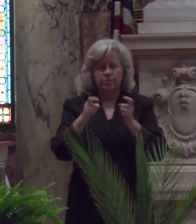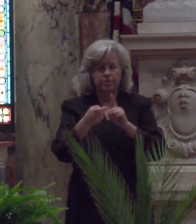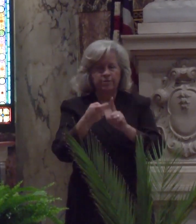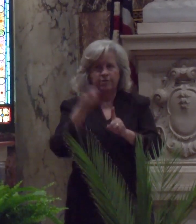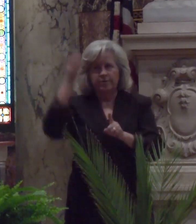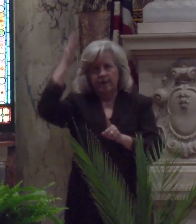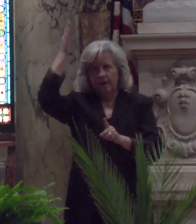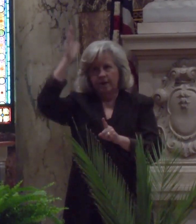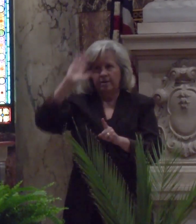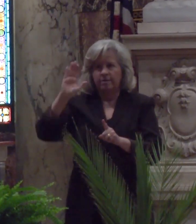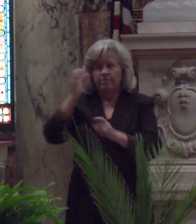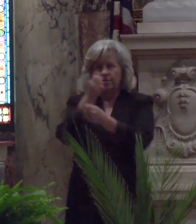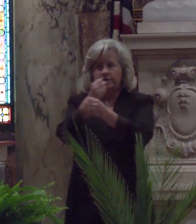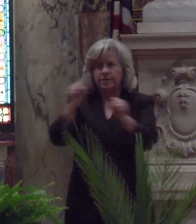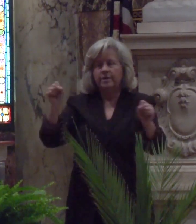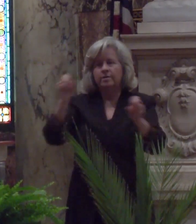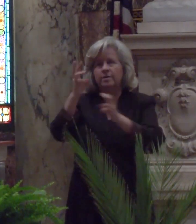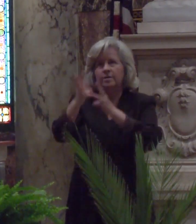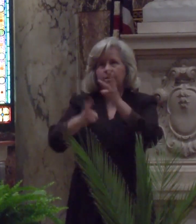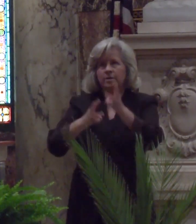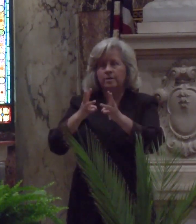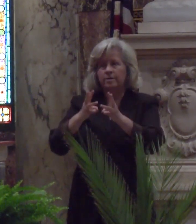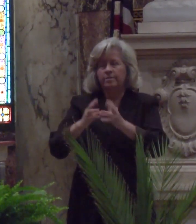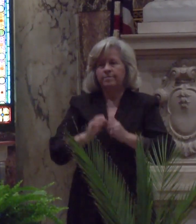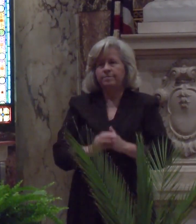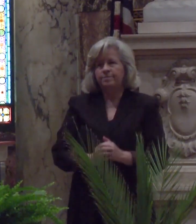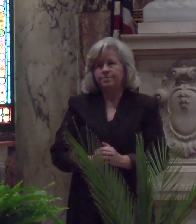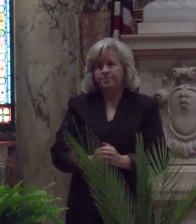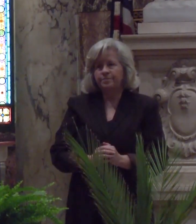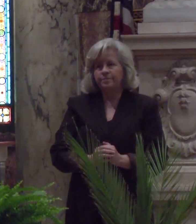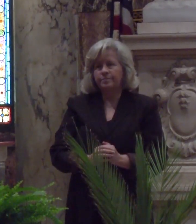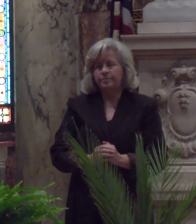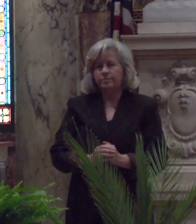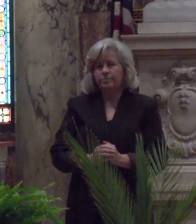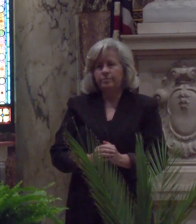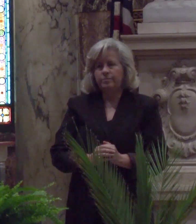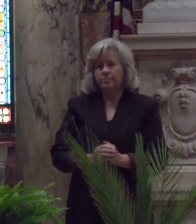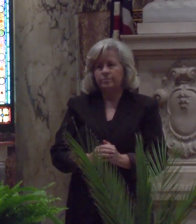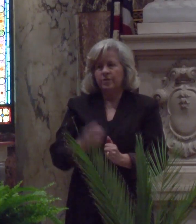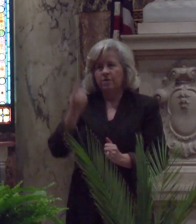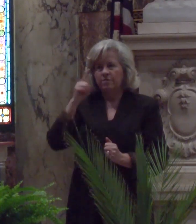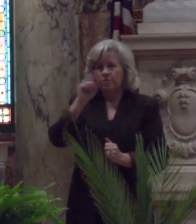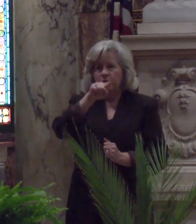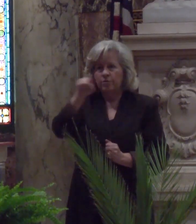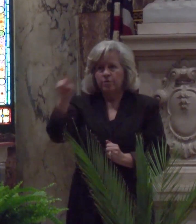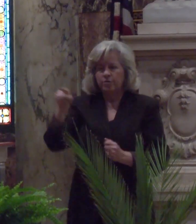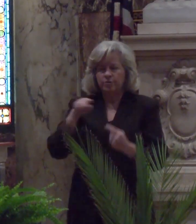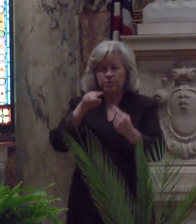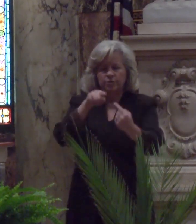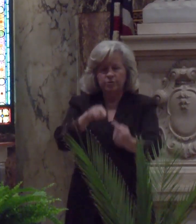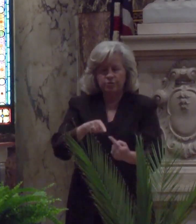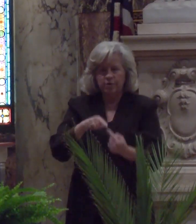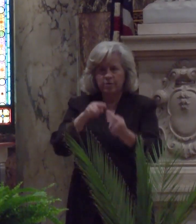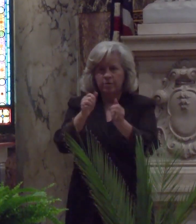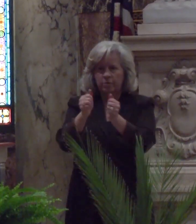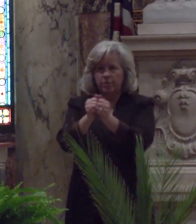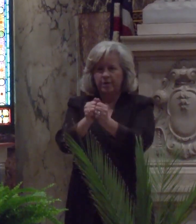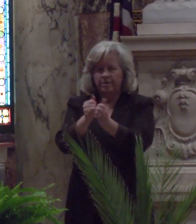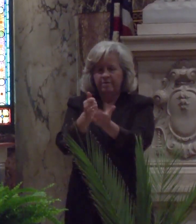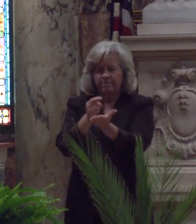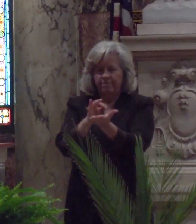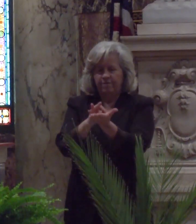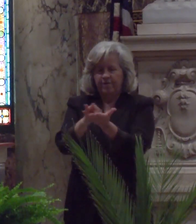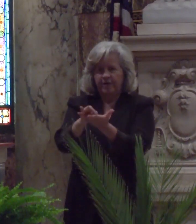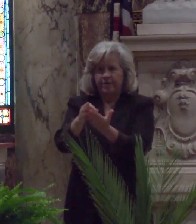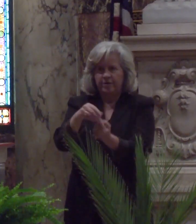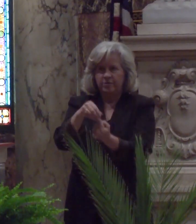of the world, let us pray to the Lord. Lord, hear our prayer. For those who struggle with their faith, especially